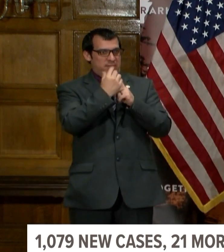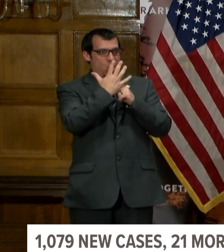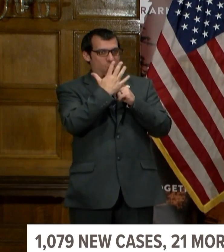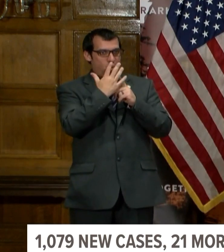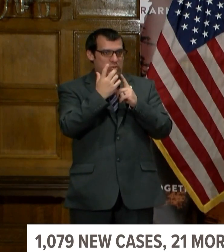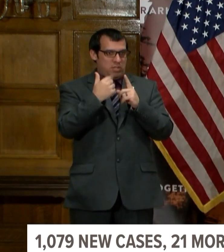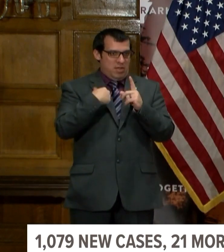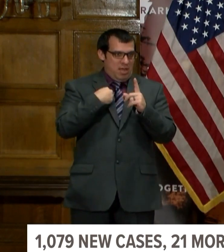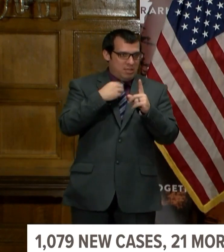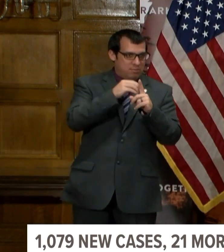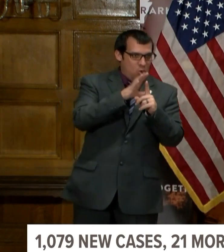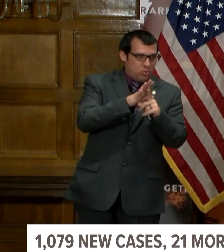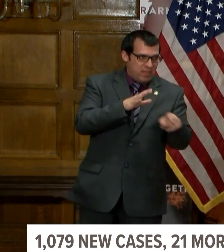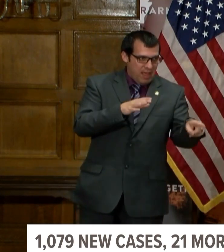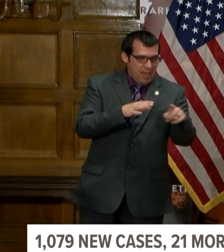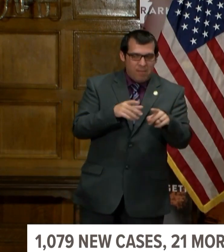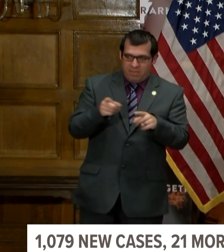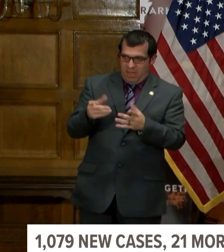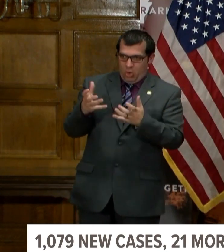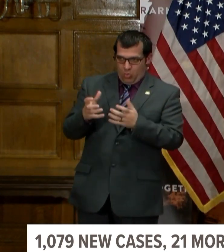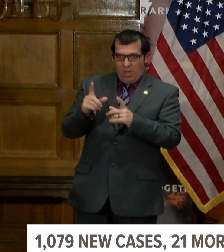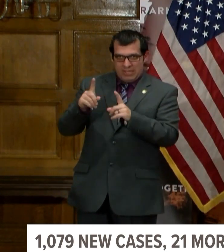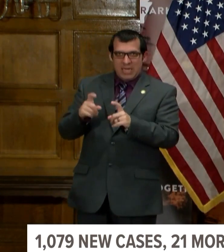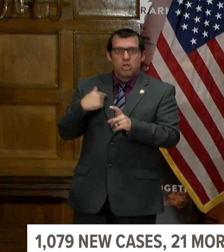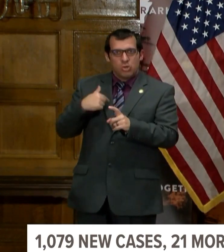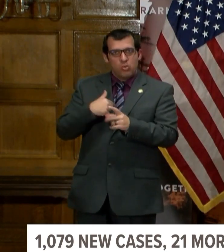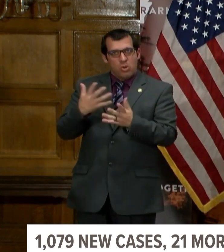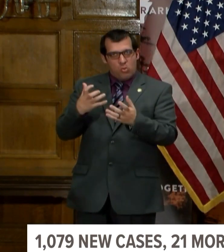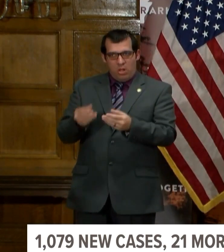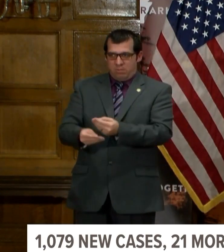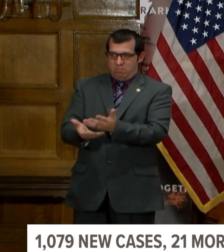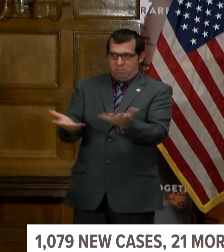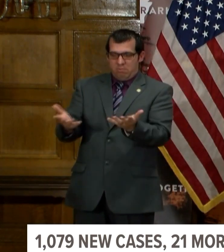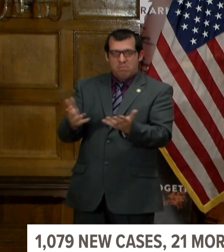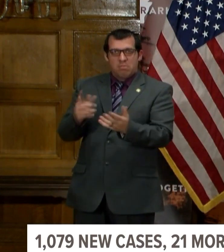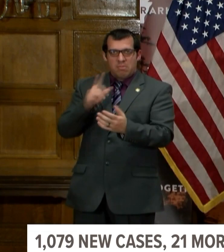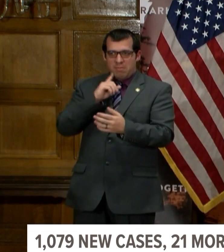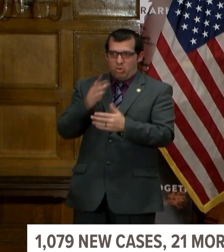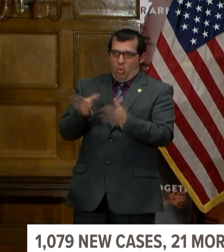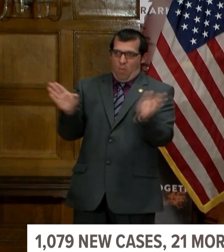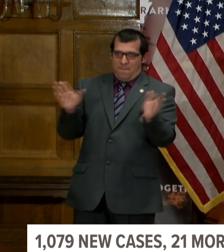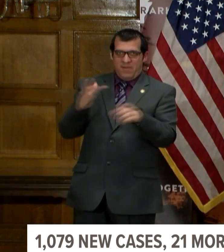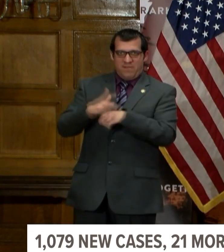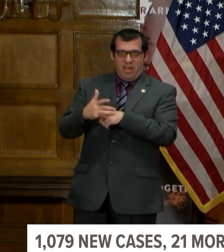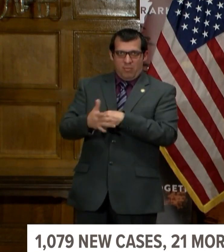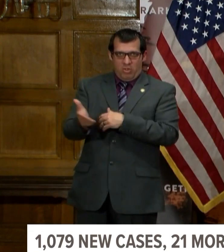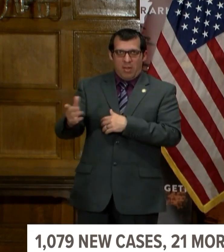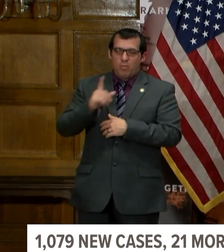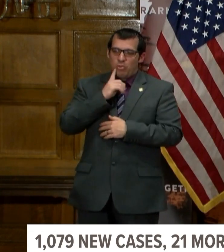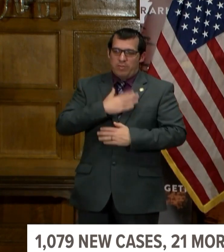someone and they want to be tested, we want to accommodate that. We want to make sure that is available to them because we